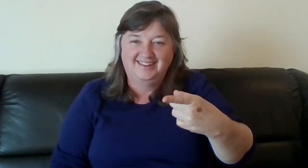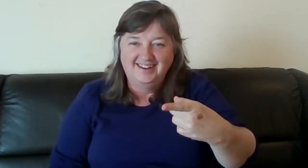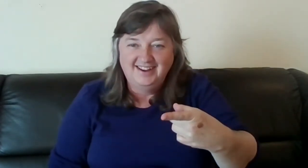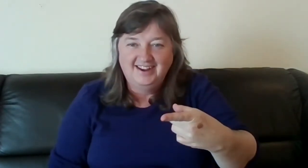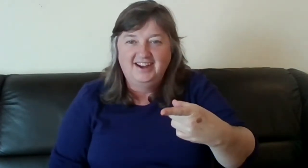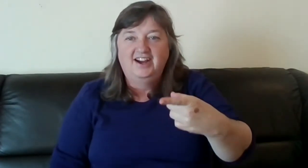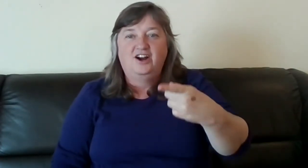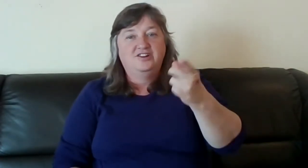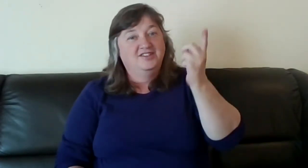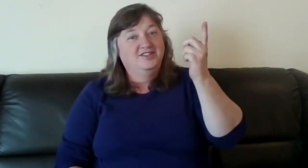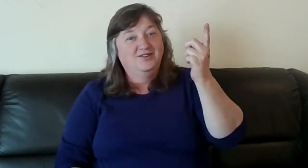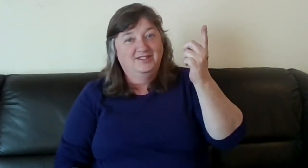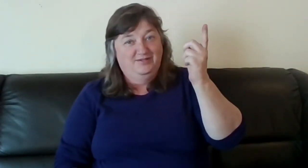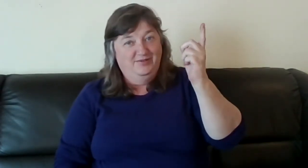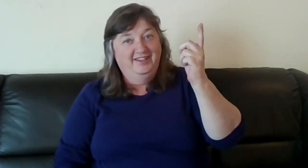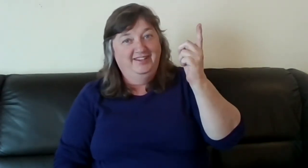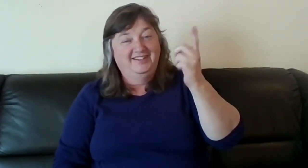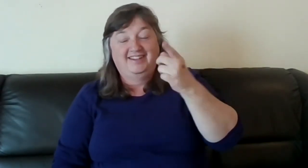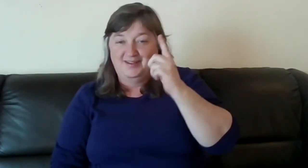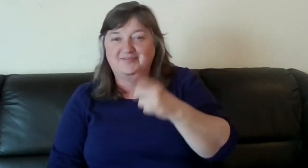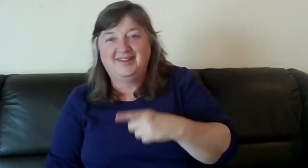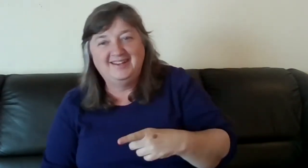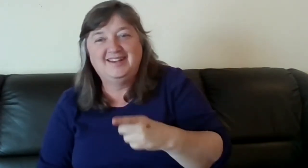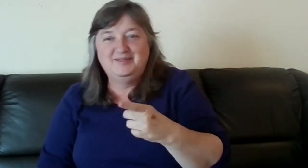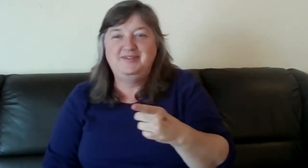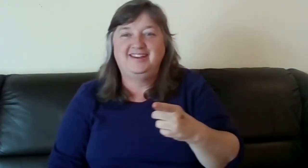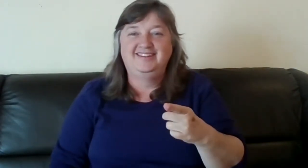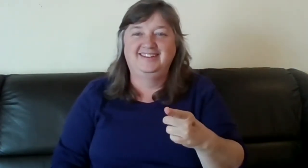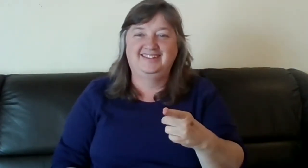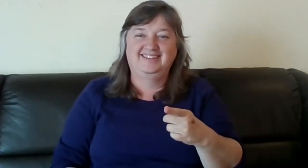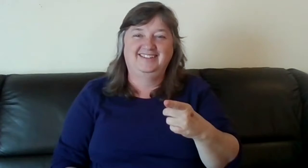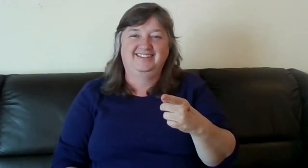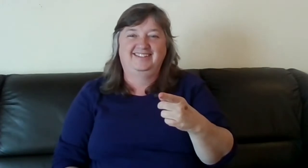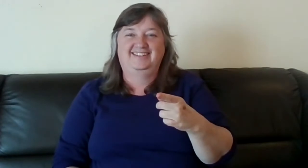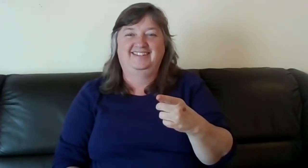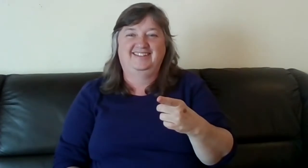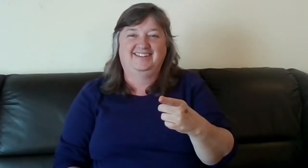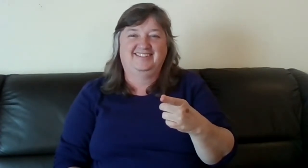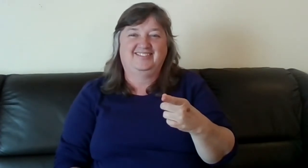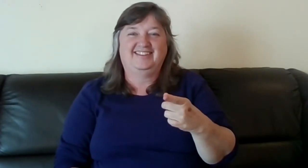R's in the donuts for really good. Yep, that could be. really